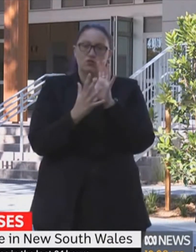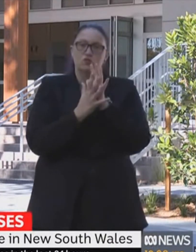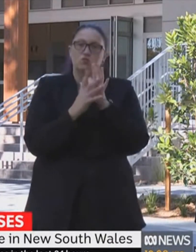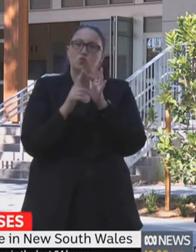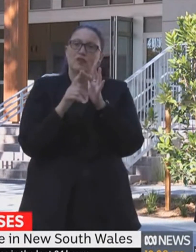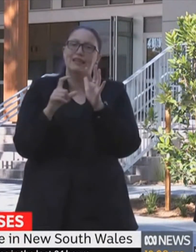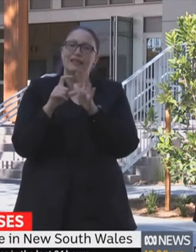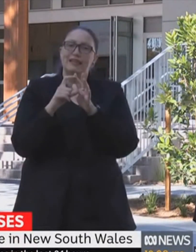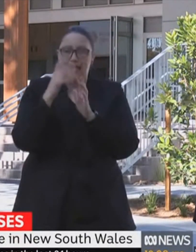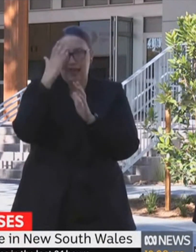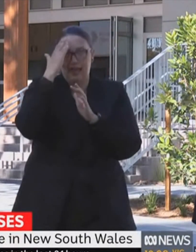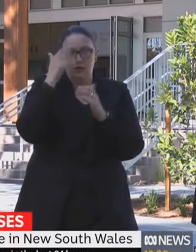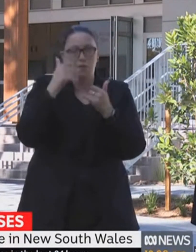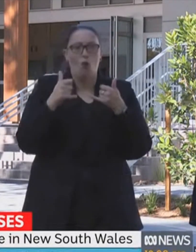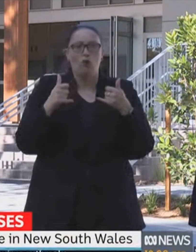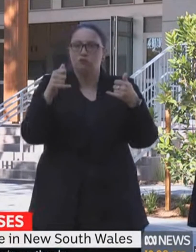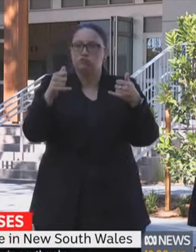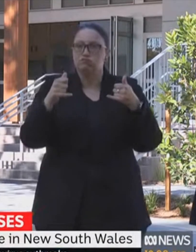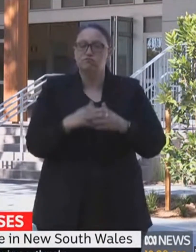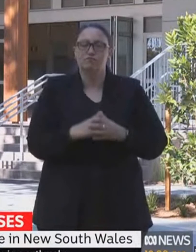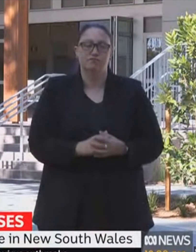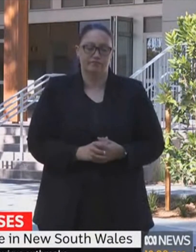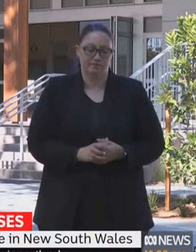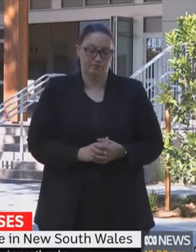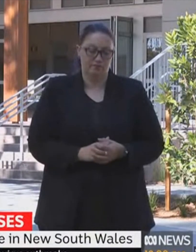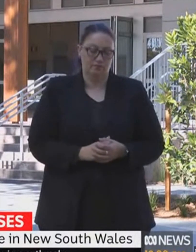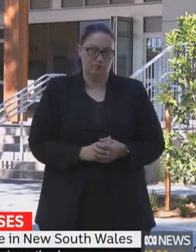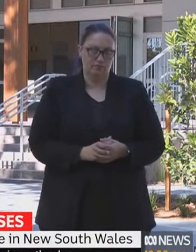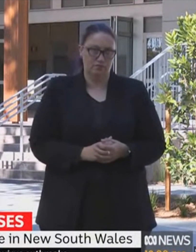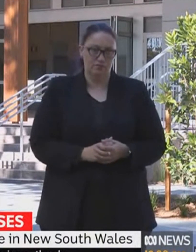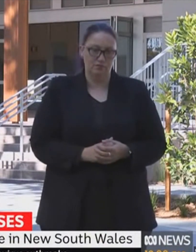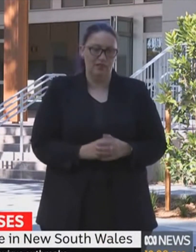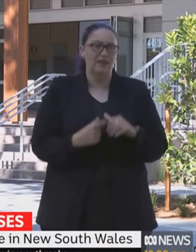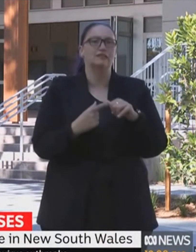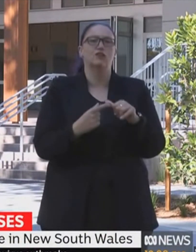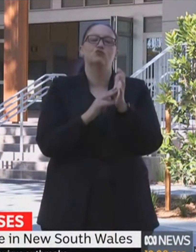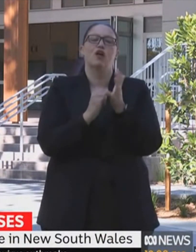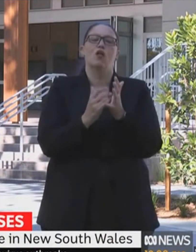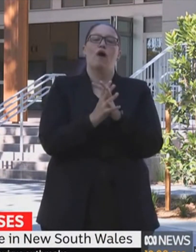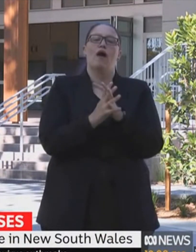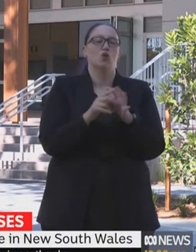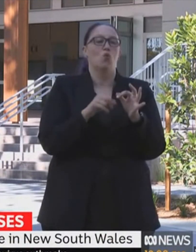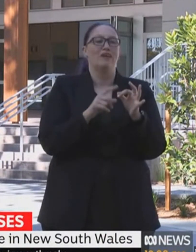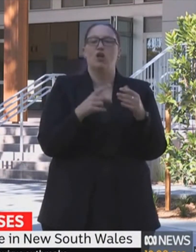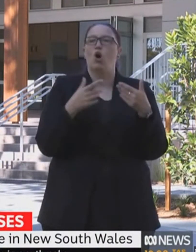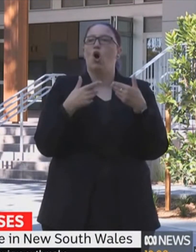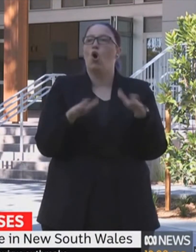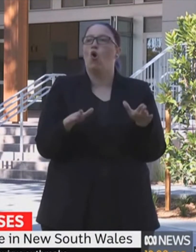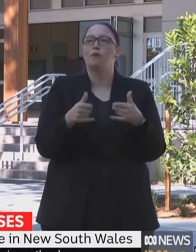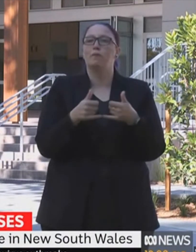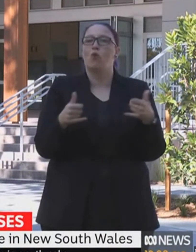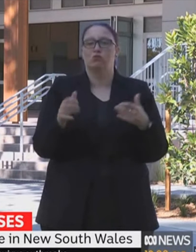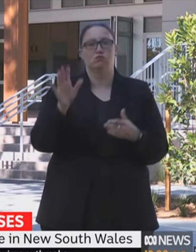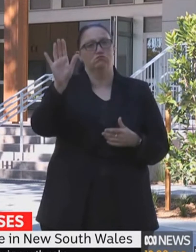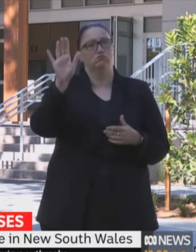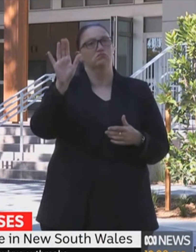in relation to the Queensland border, I mean, New South Wales has always had open borders with Queensland, and that's an issue for the Queensland government.